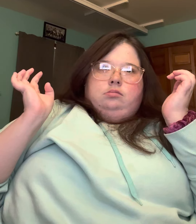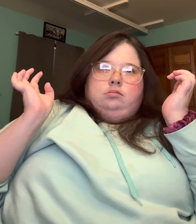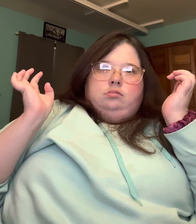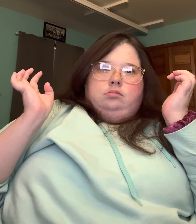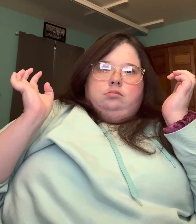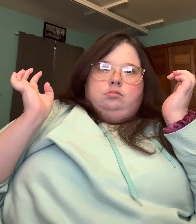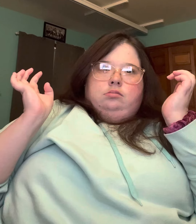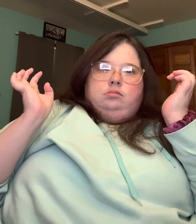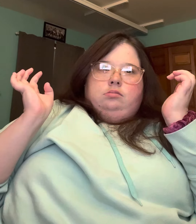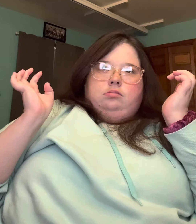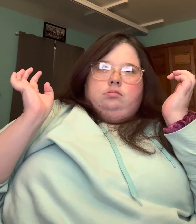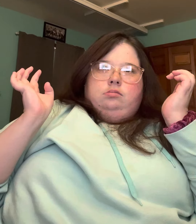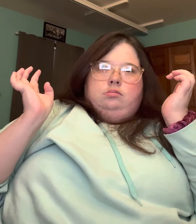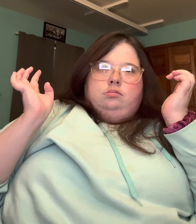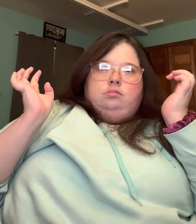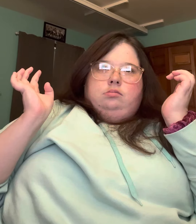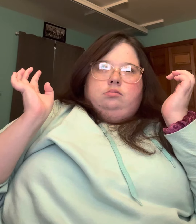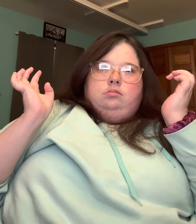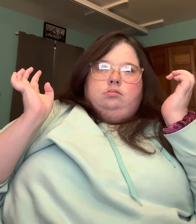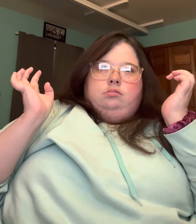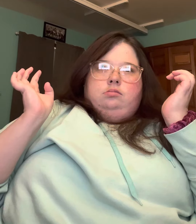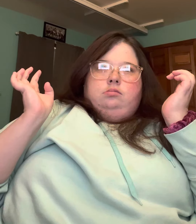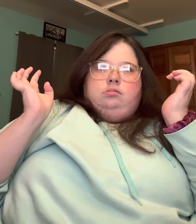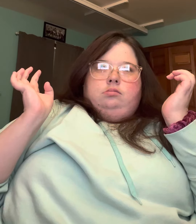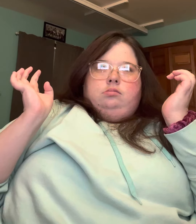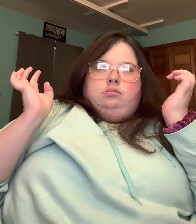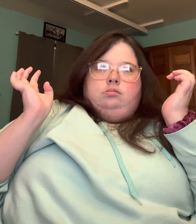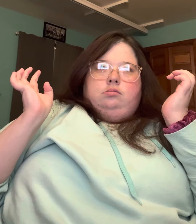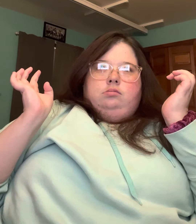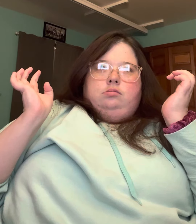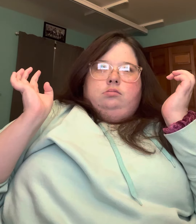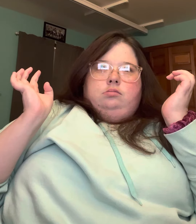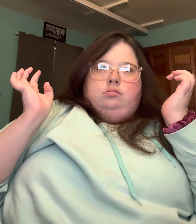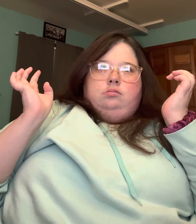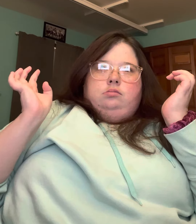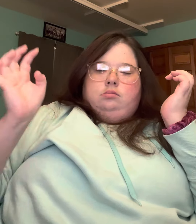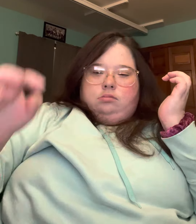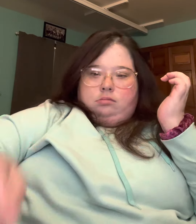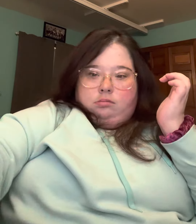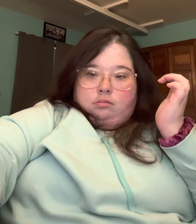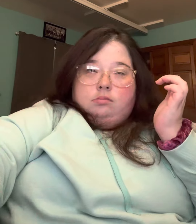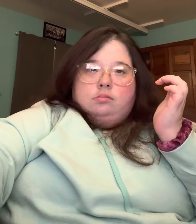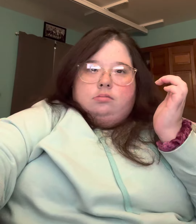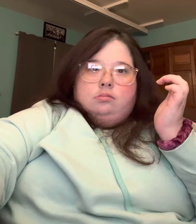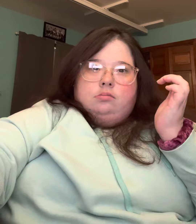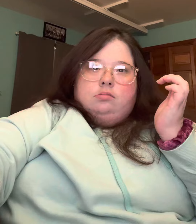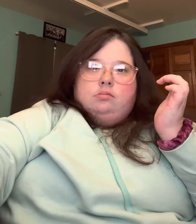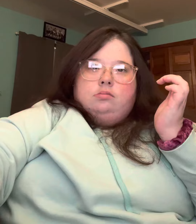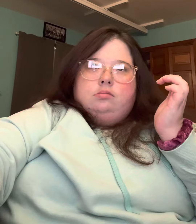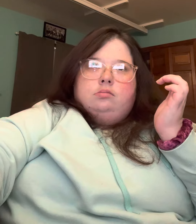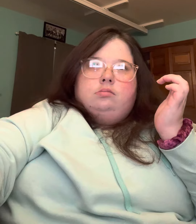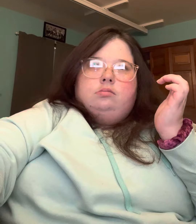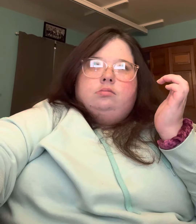First, my name is. So we don't have a sign for the word is, so it's just going to be my